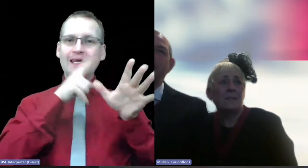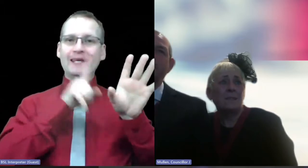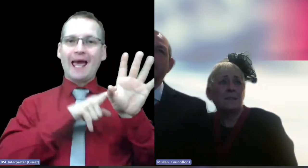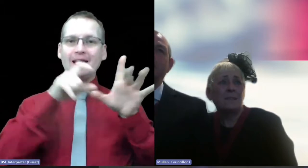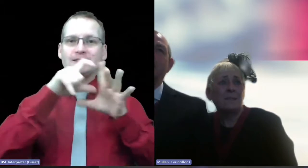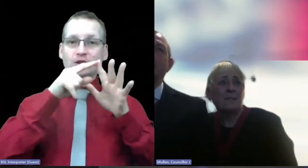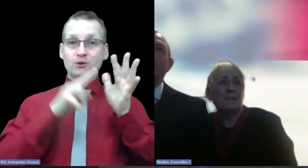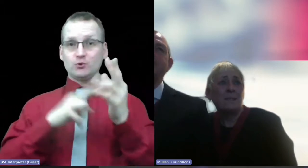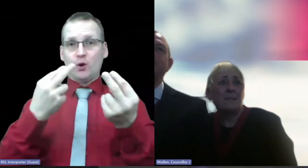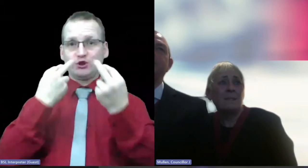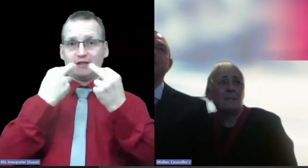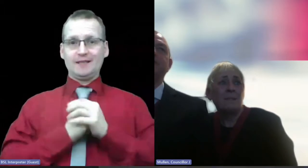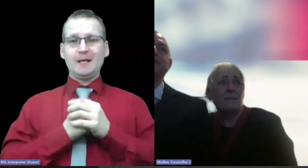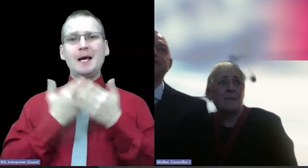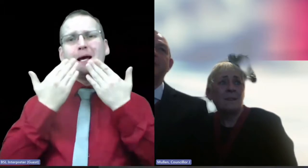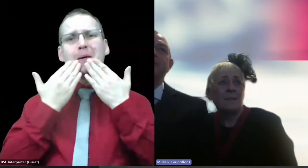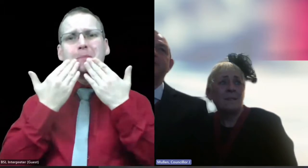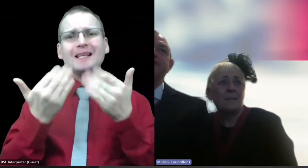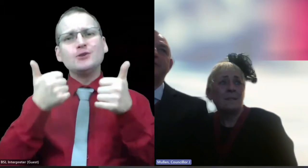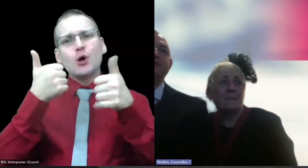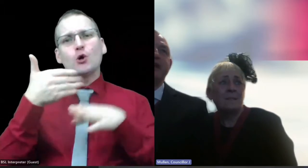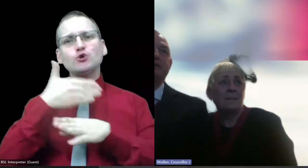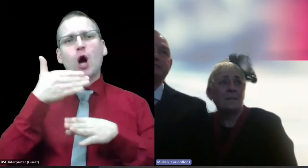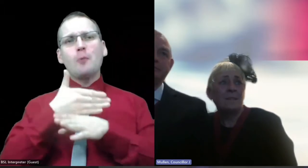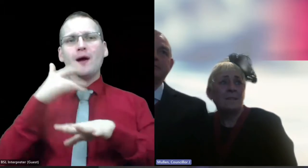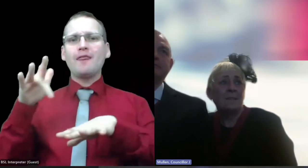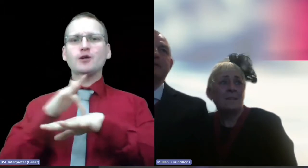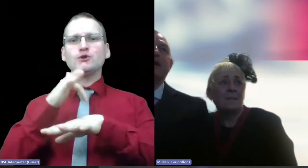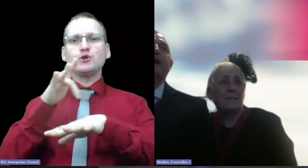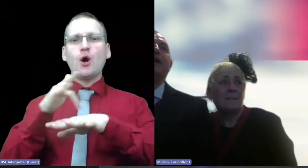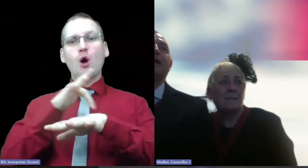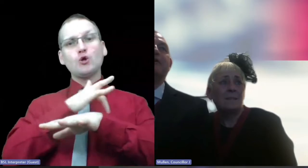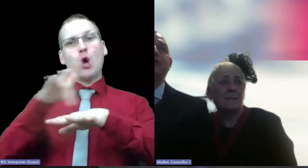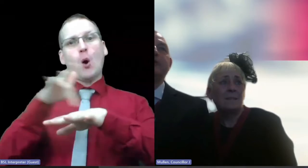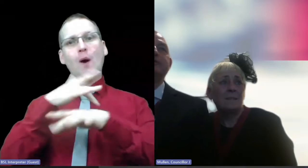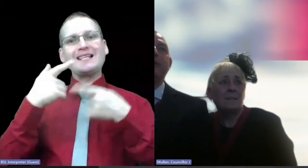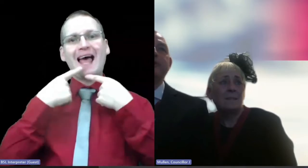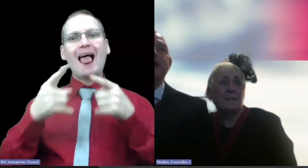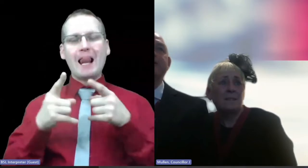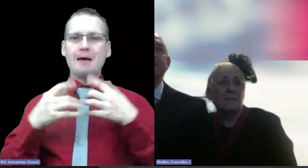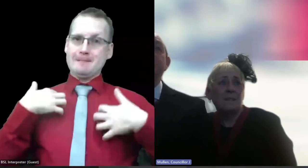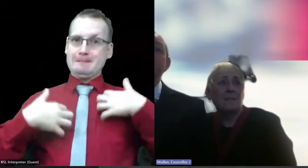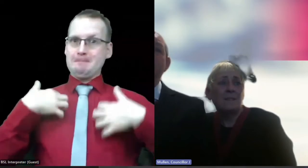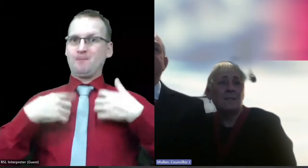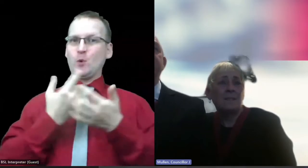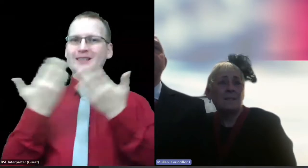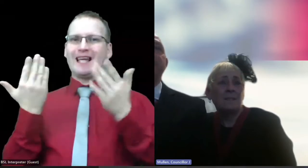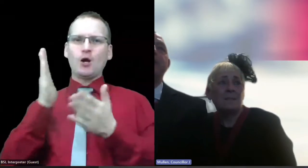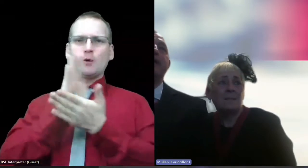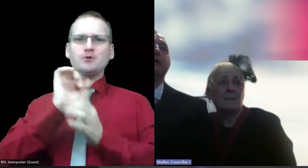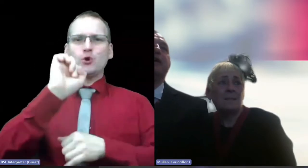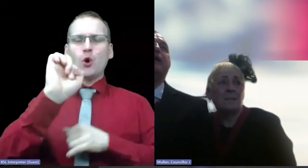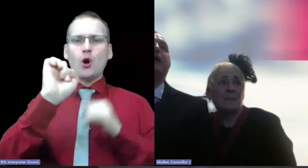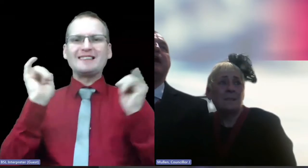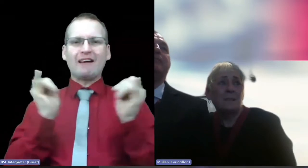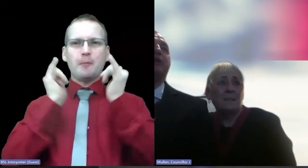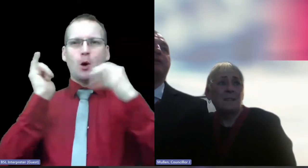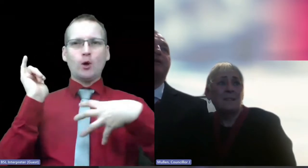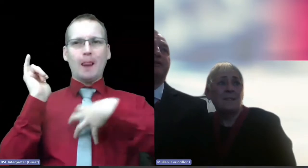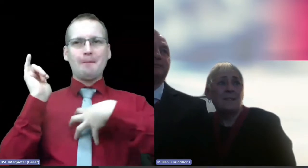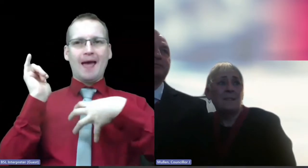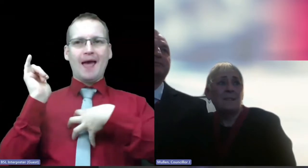watching. Please do a good job with your show and tell, and I look forward to one day attending your ceremonial mayor